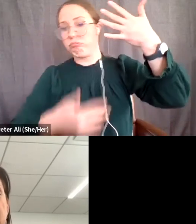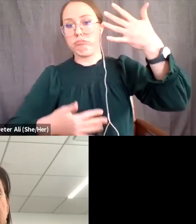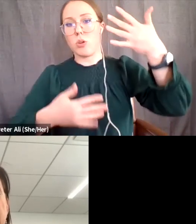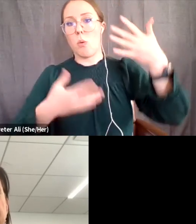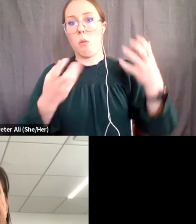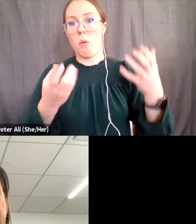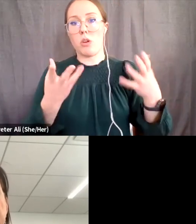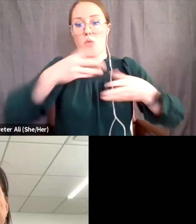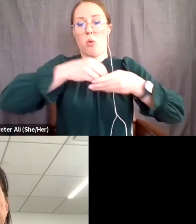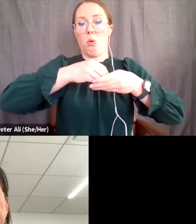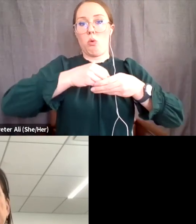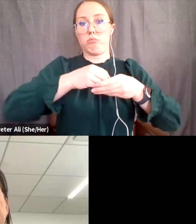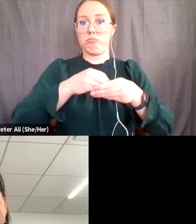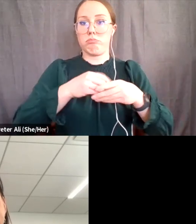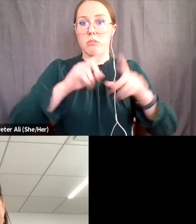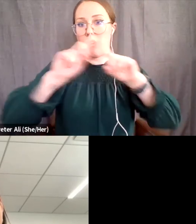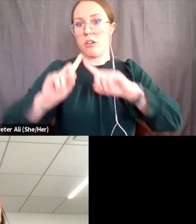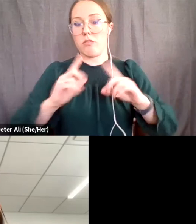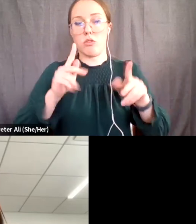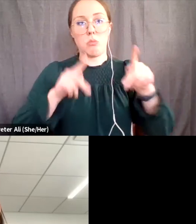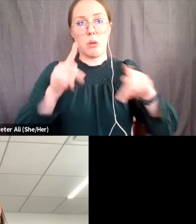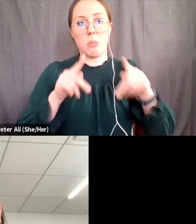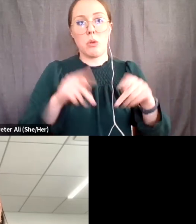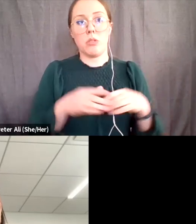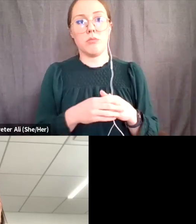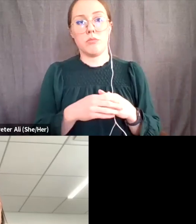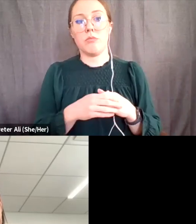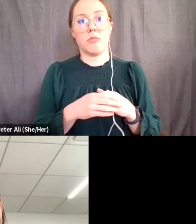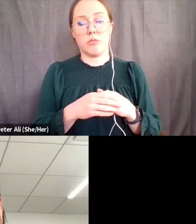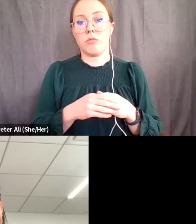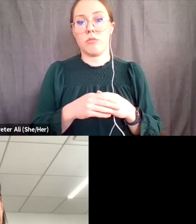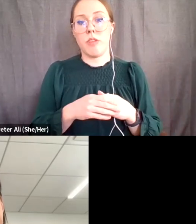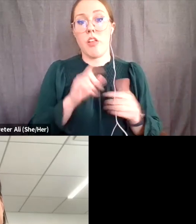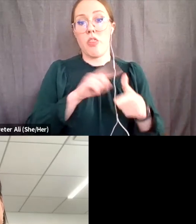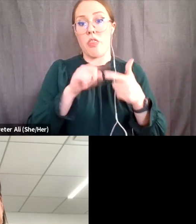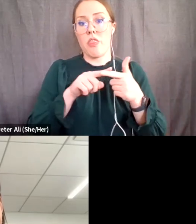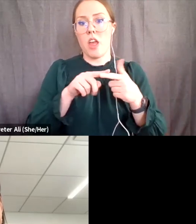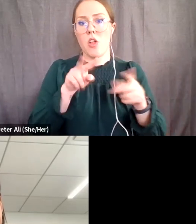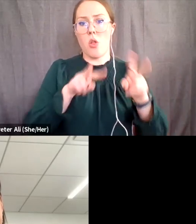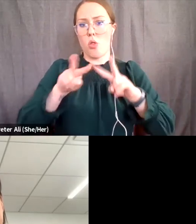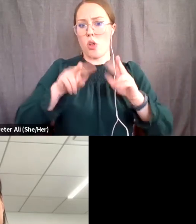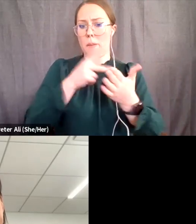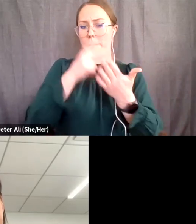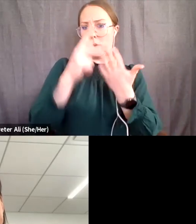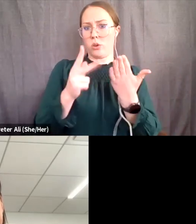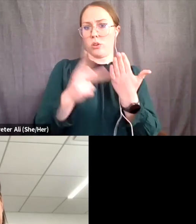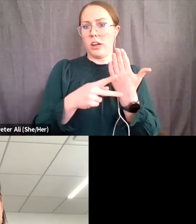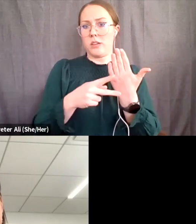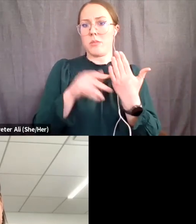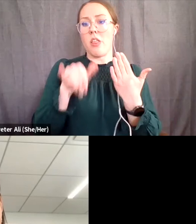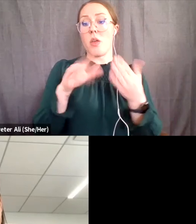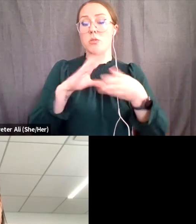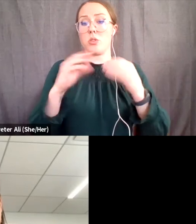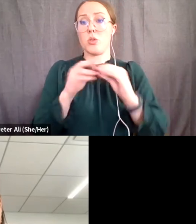institution's personnel. And then beyond that, we looked at programs. And that is where the story that you told comes to